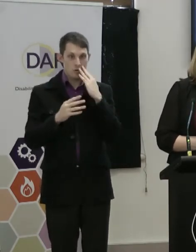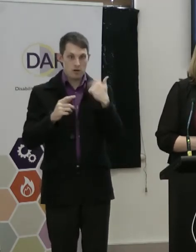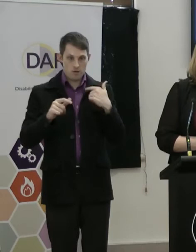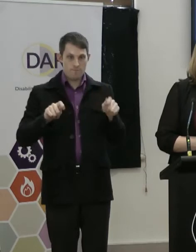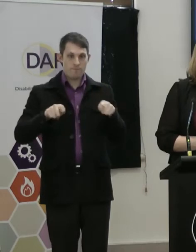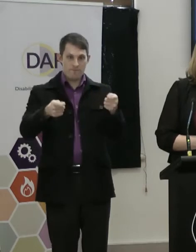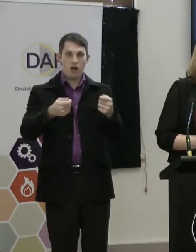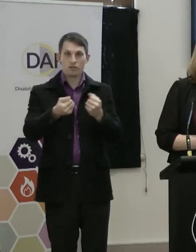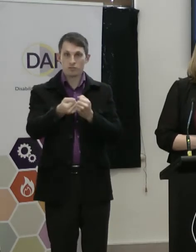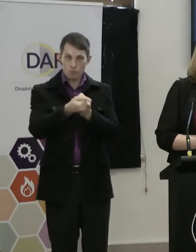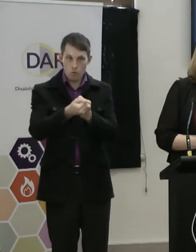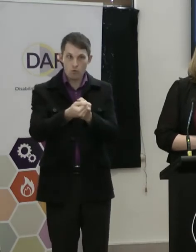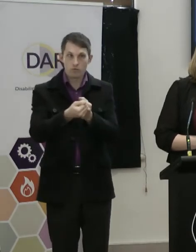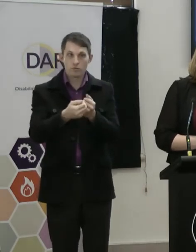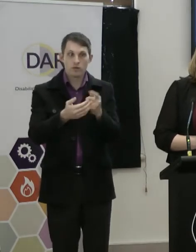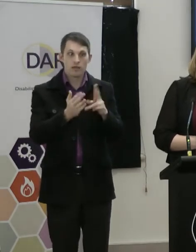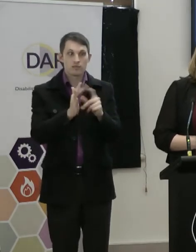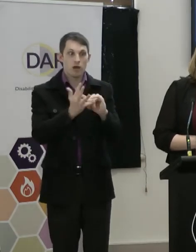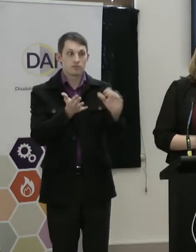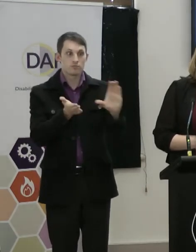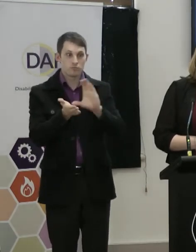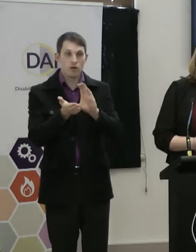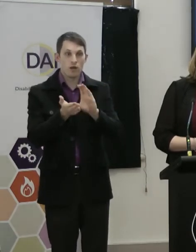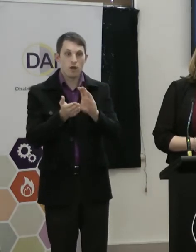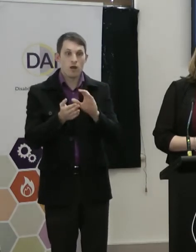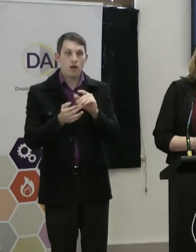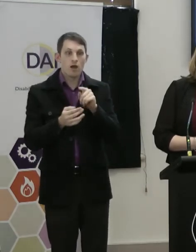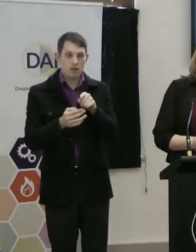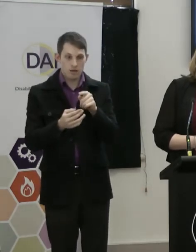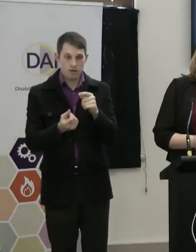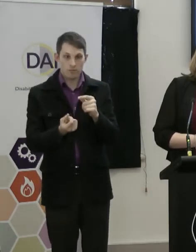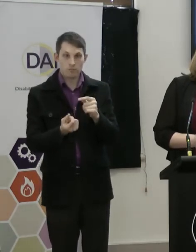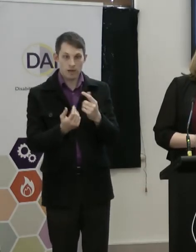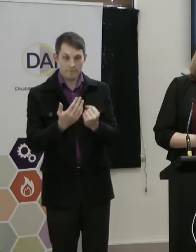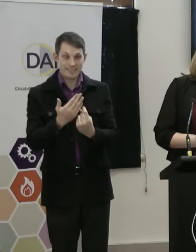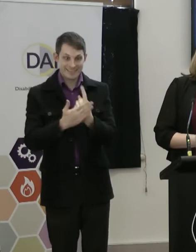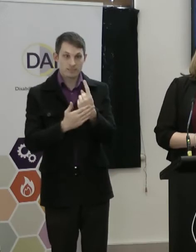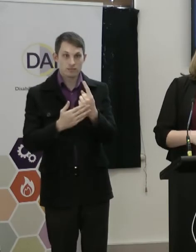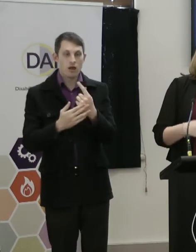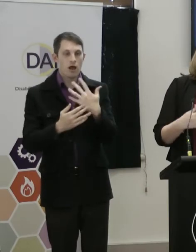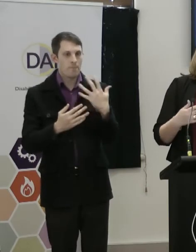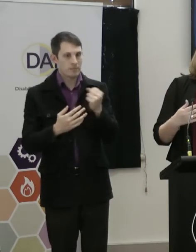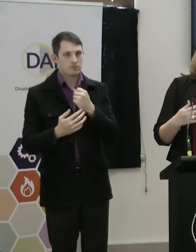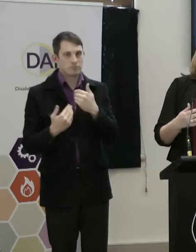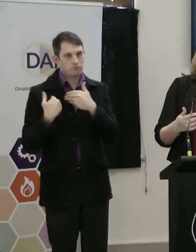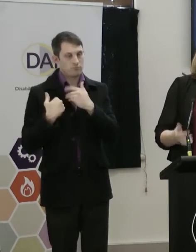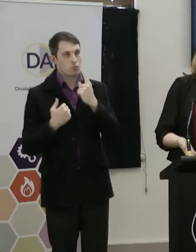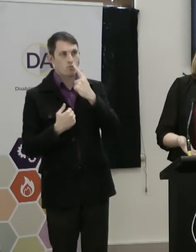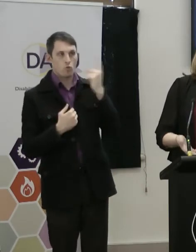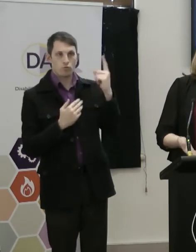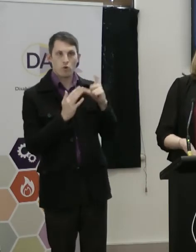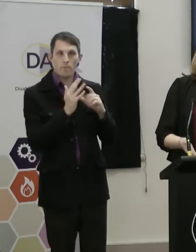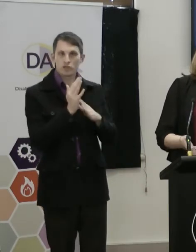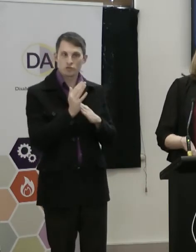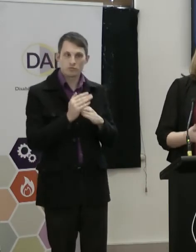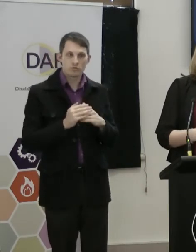and services, then a provider has an obligation to make a report to us. There's also obligations of providers at a